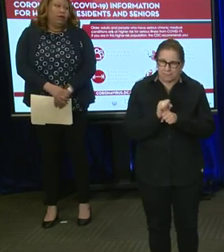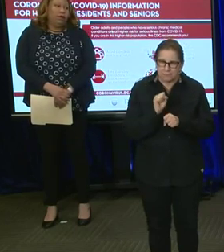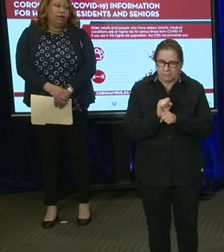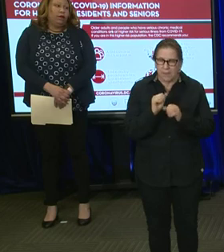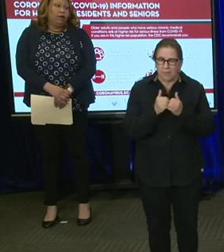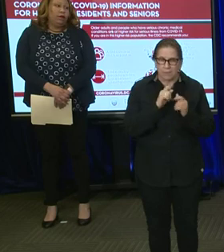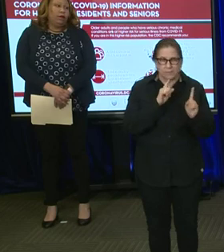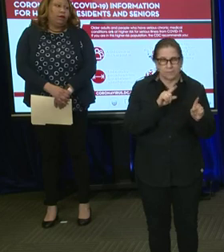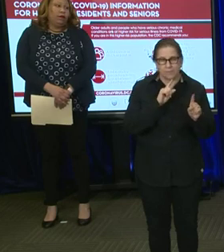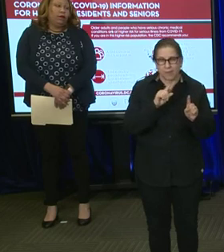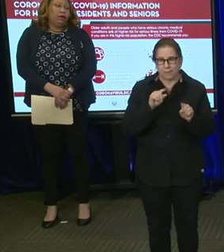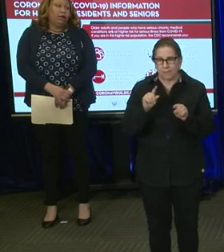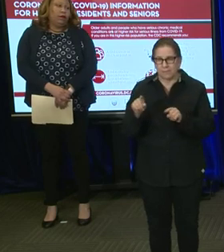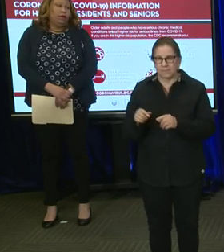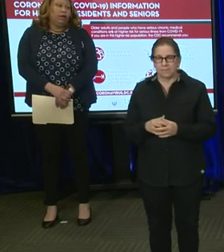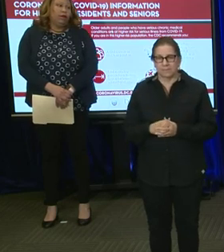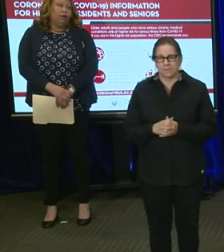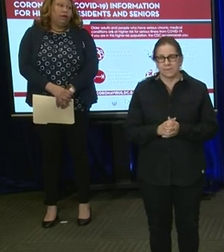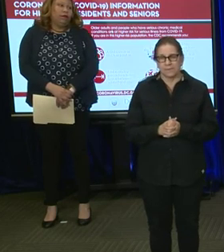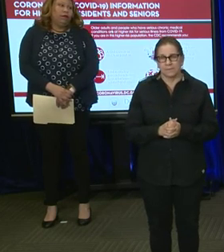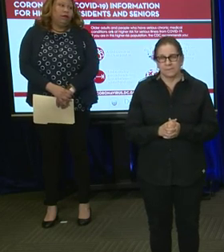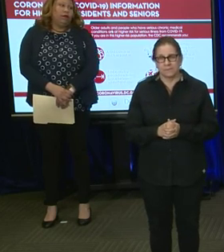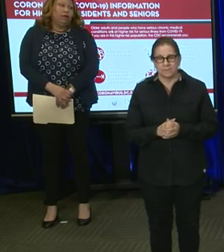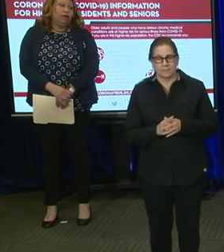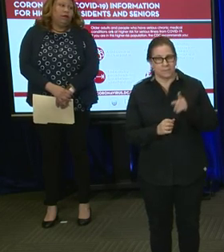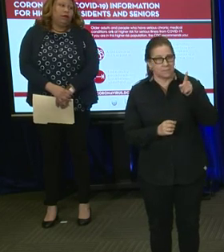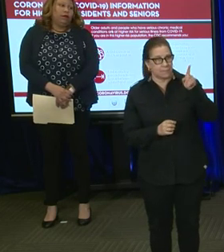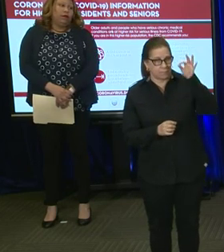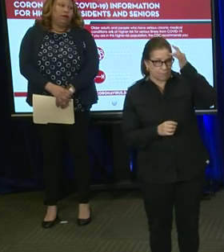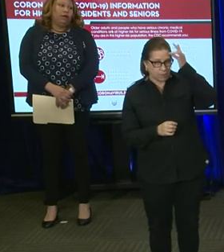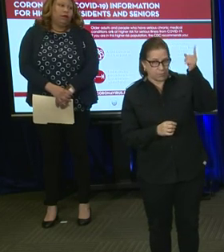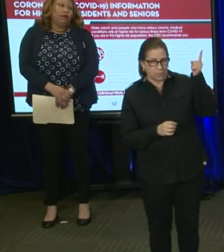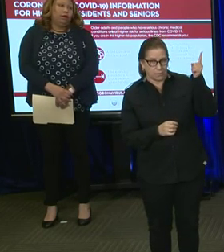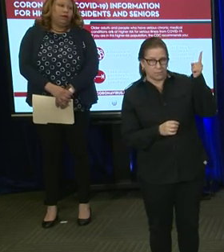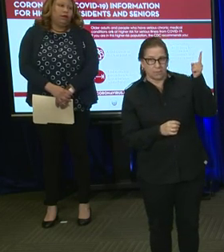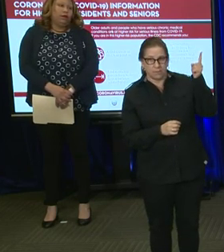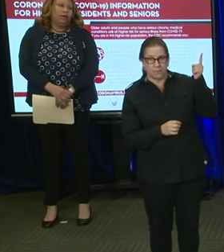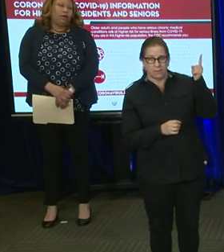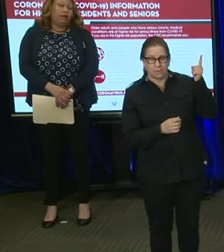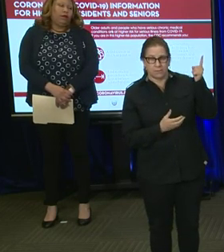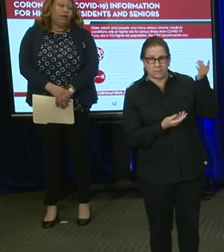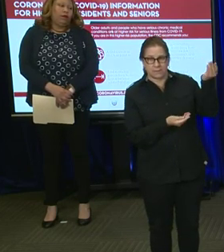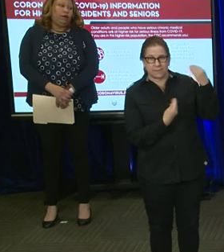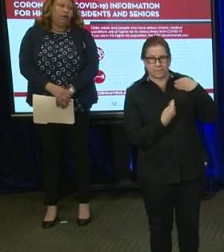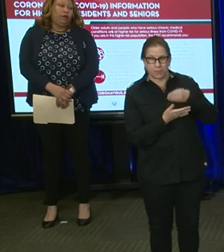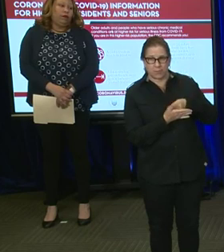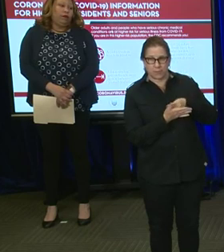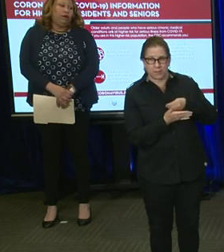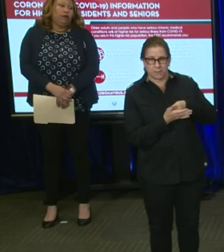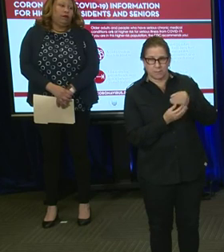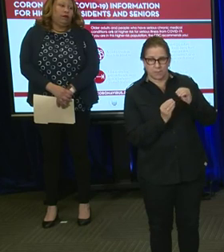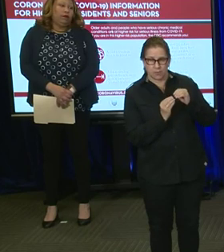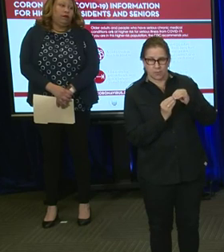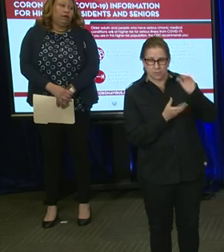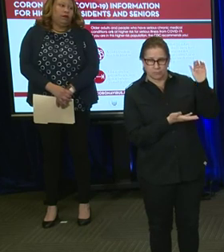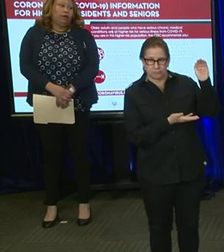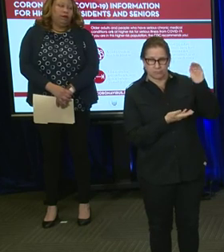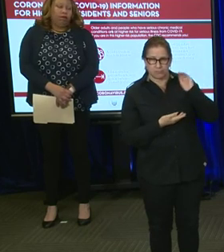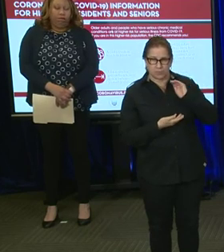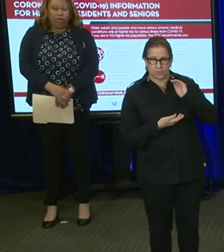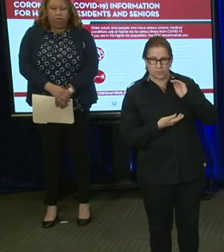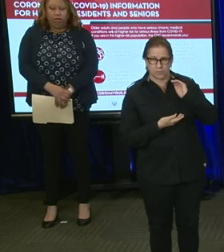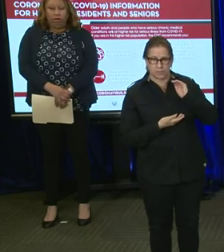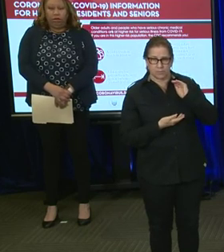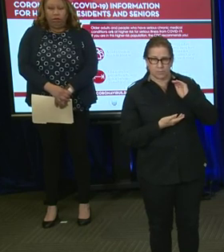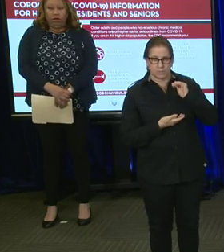hope that the federal government will provide additional relief, but obviously we cannot wait for that. And so we